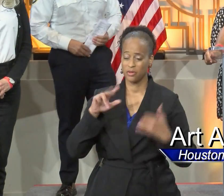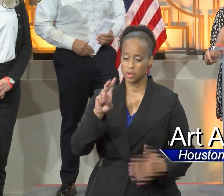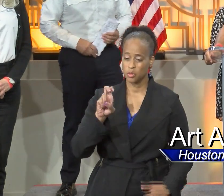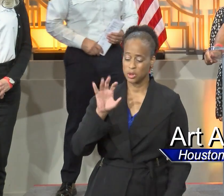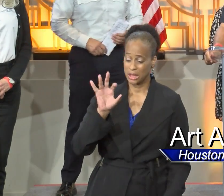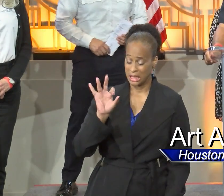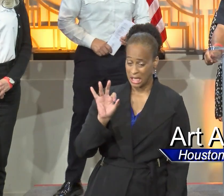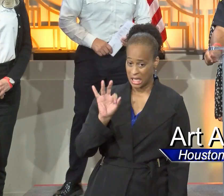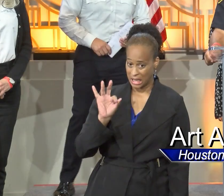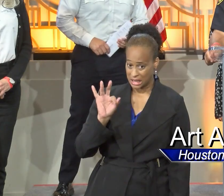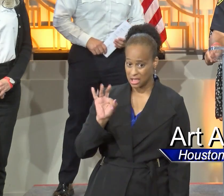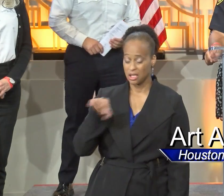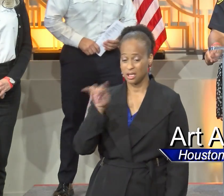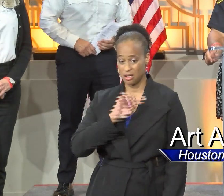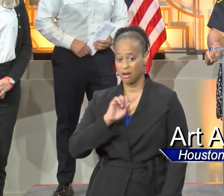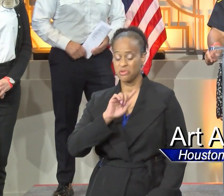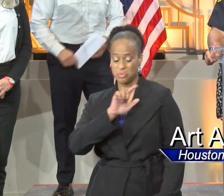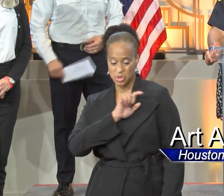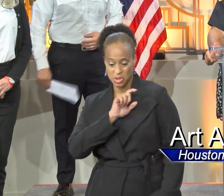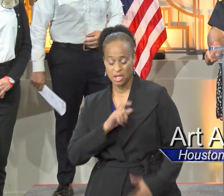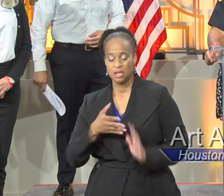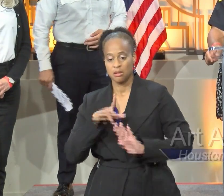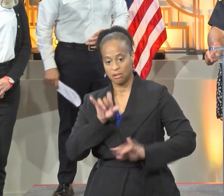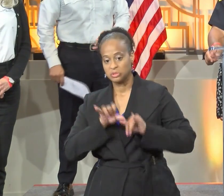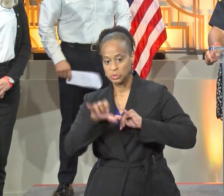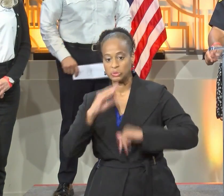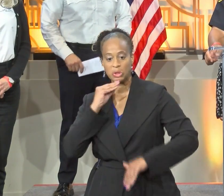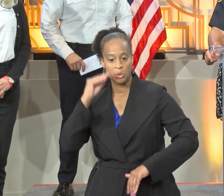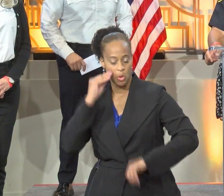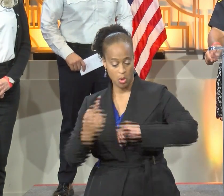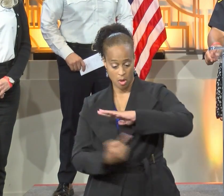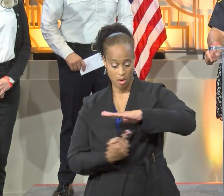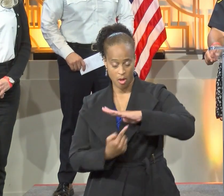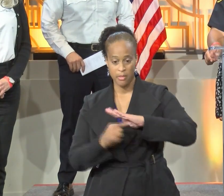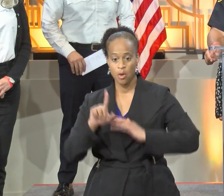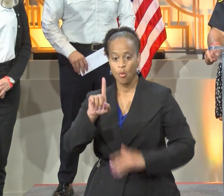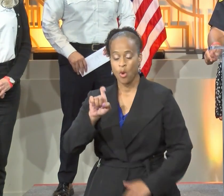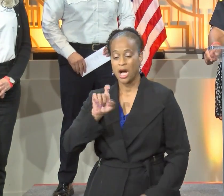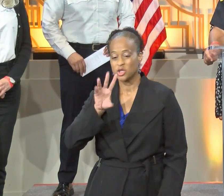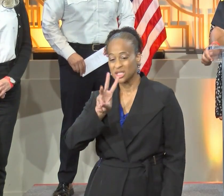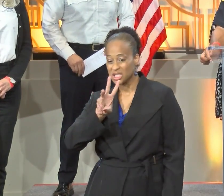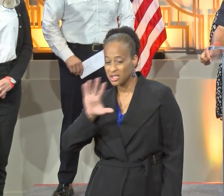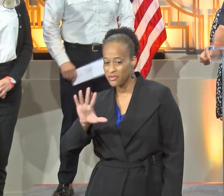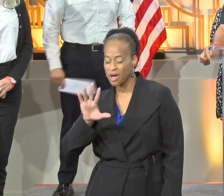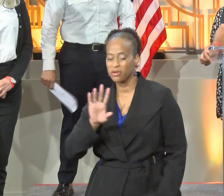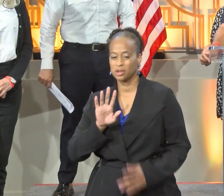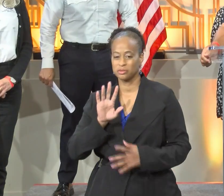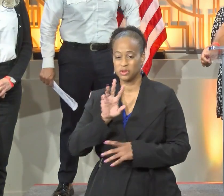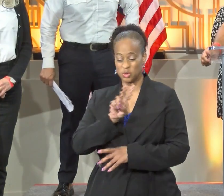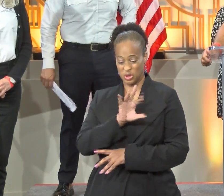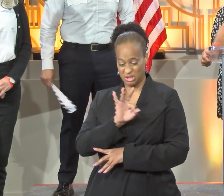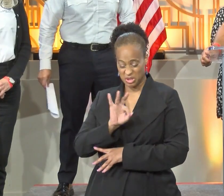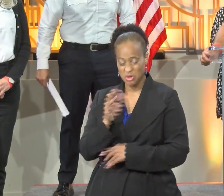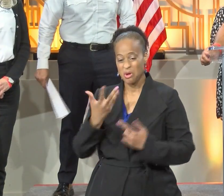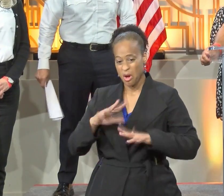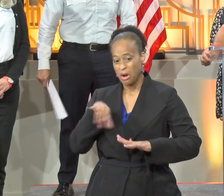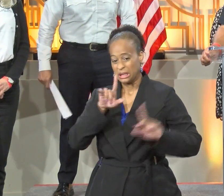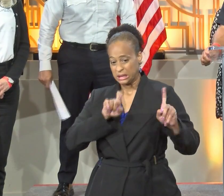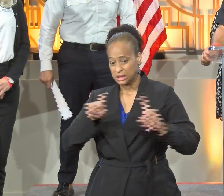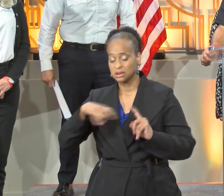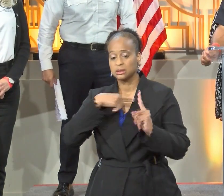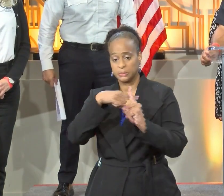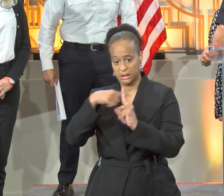219 sworn members of the department that are in quarantine. 165 of the 219 have already come back positive